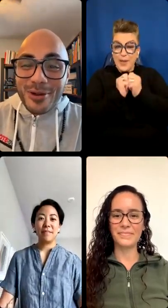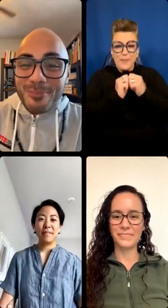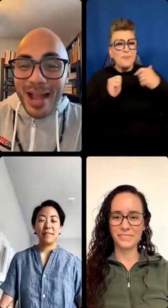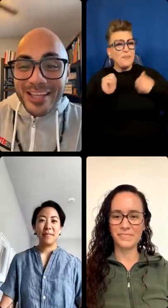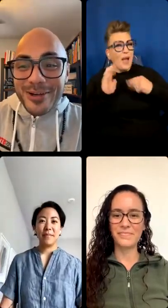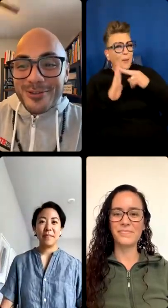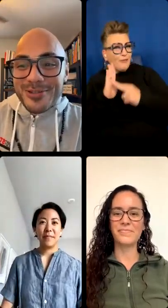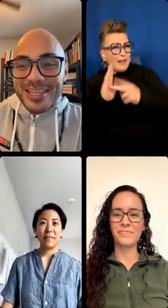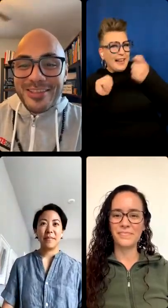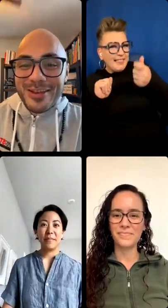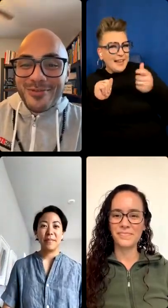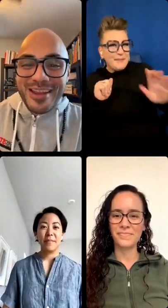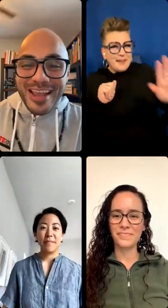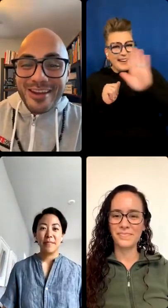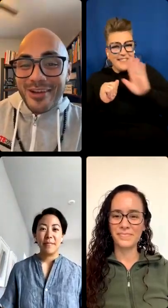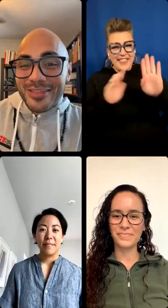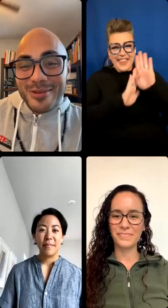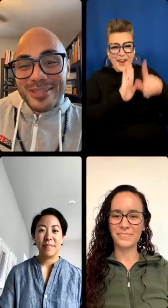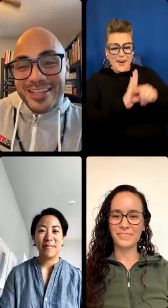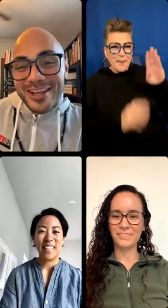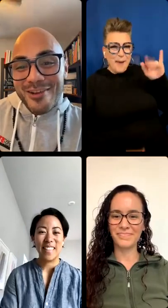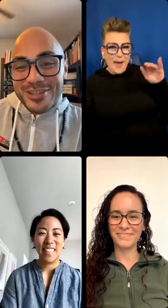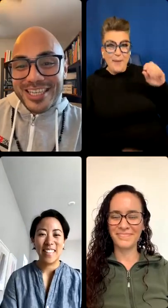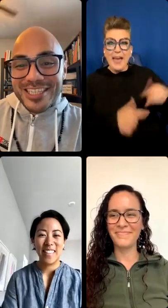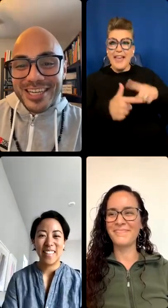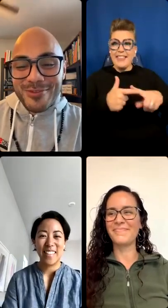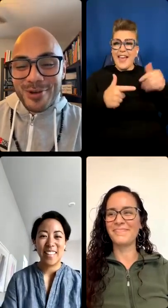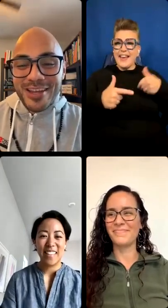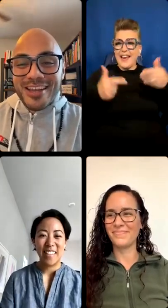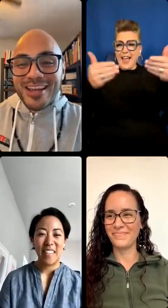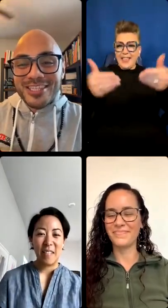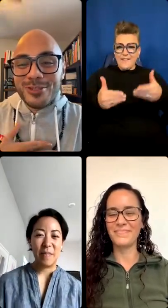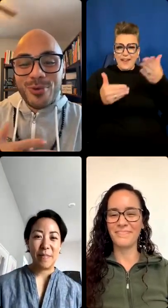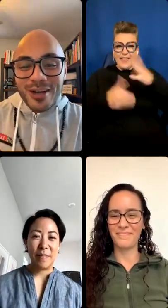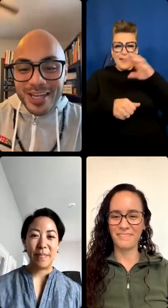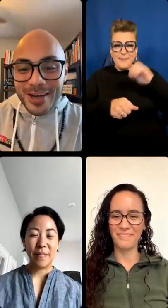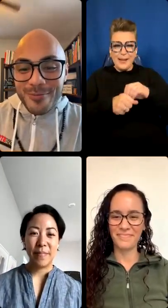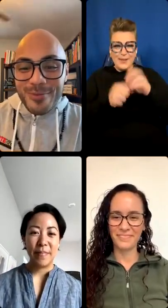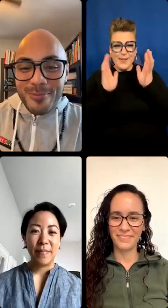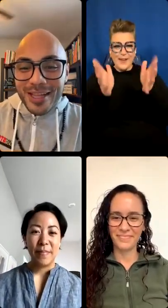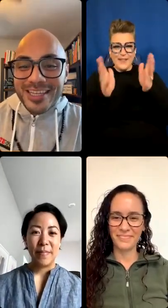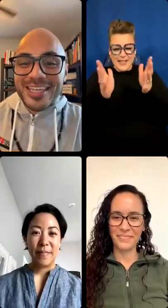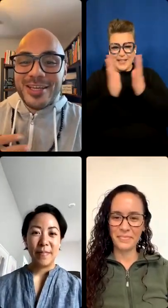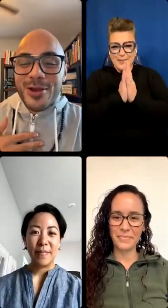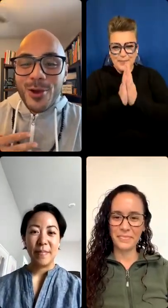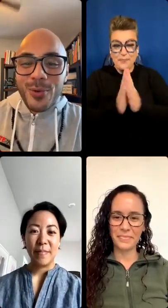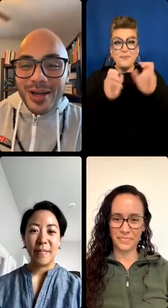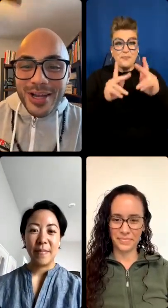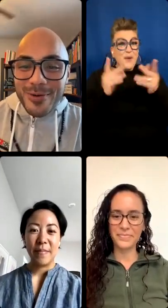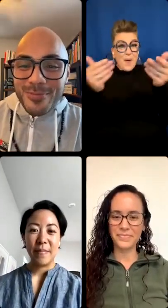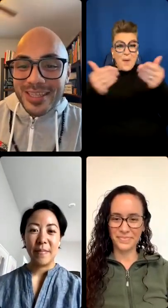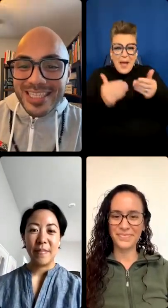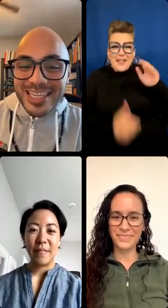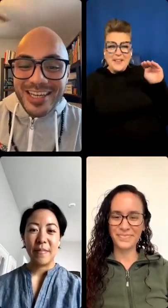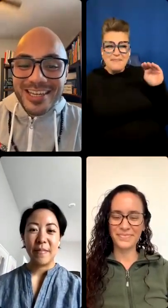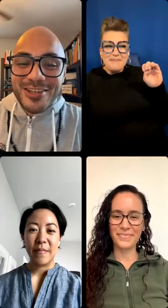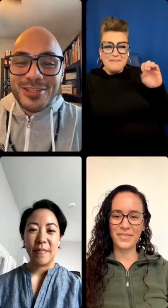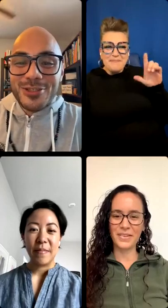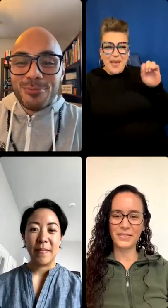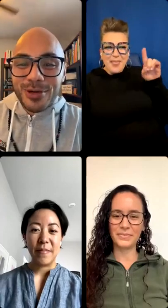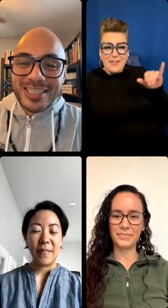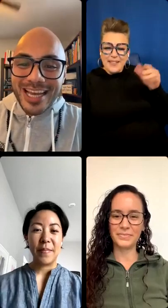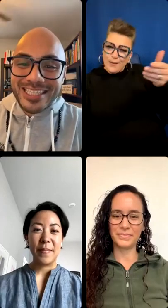bit of their bios and then invite them into the conversation. But just welcome, Melody. Welcome,